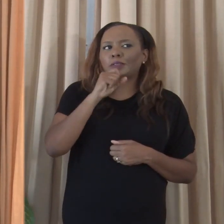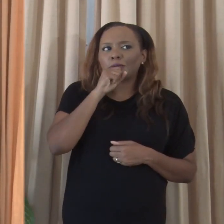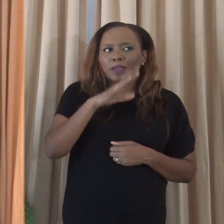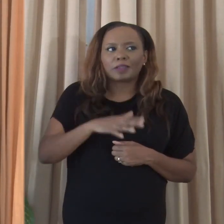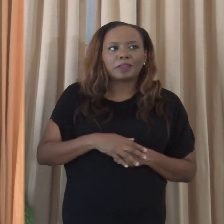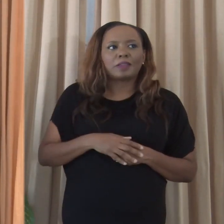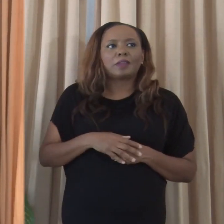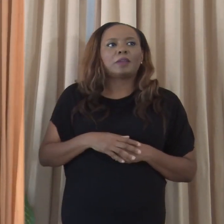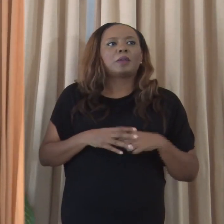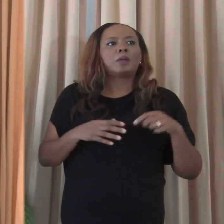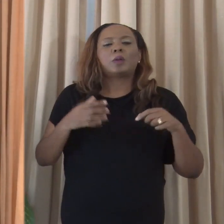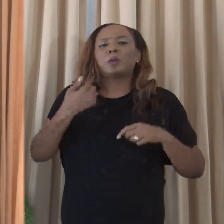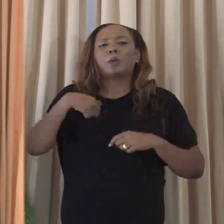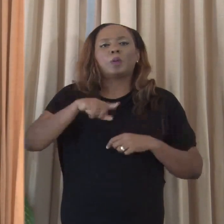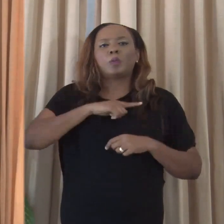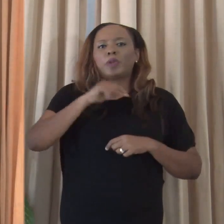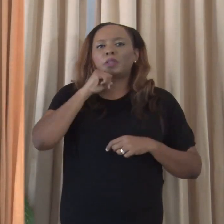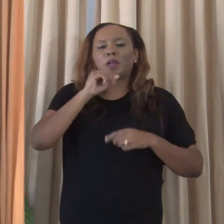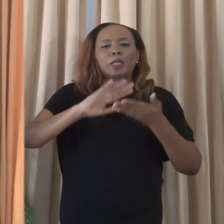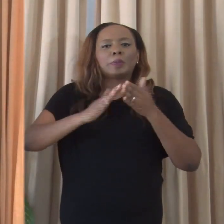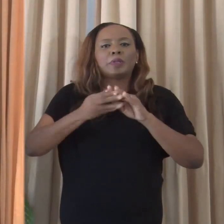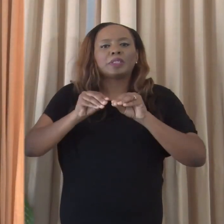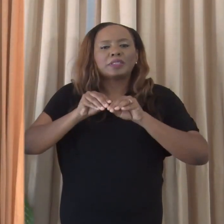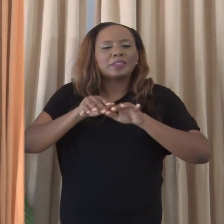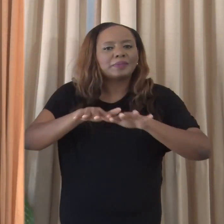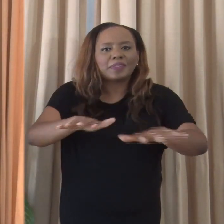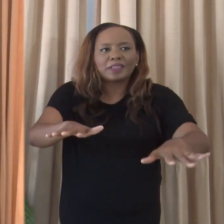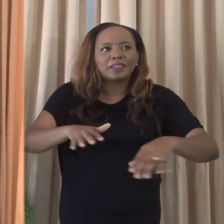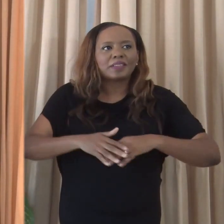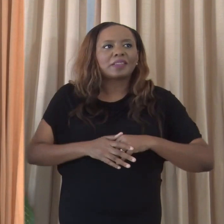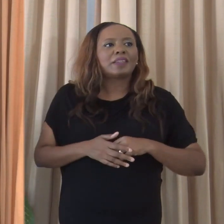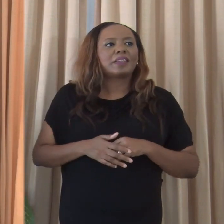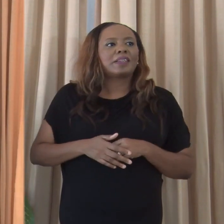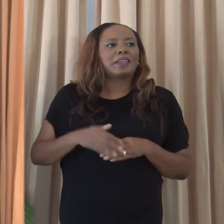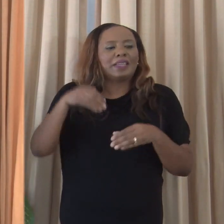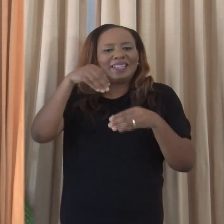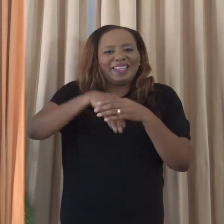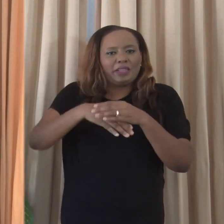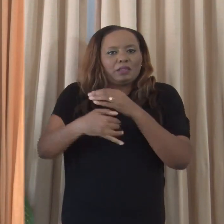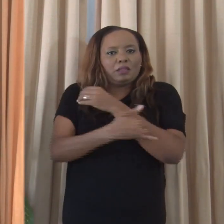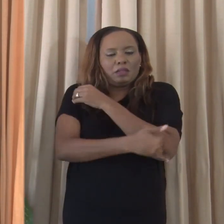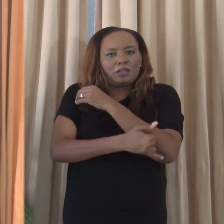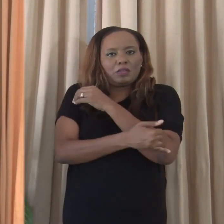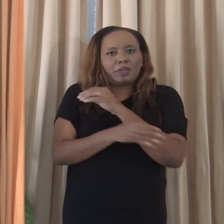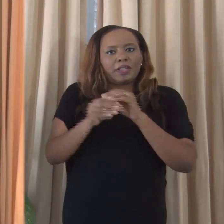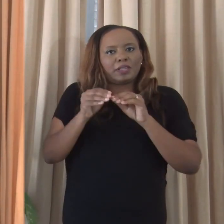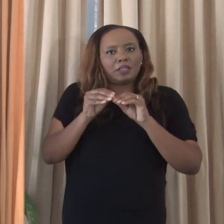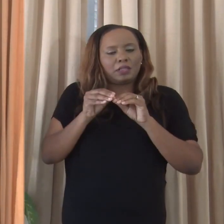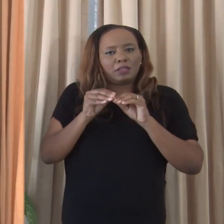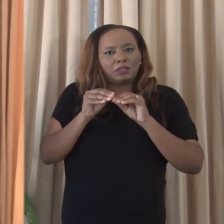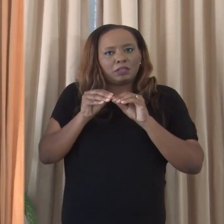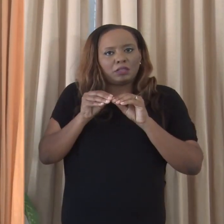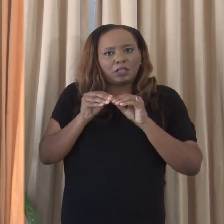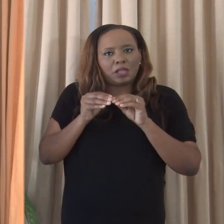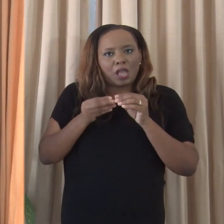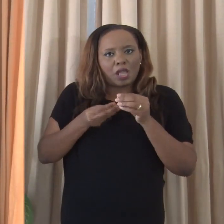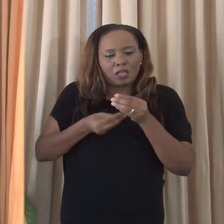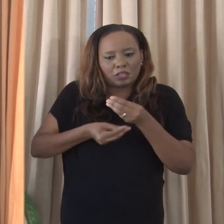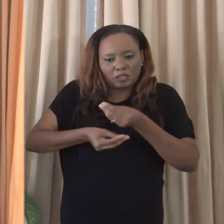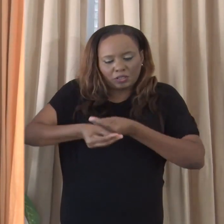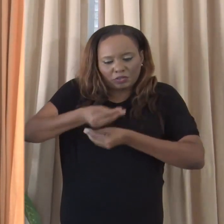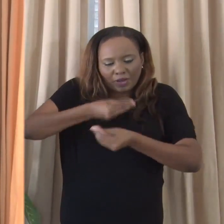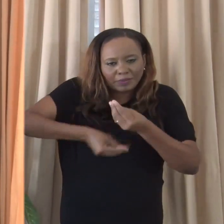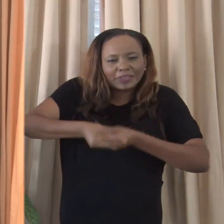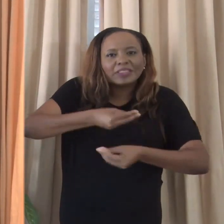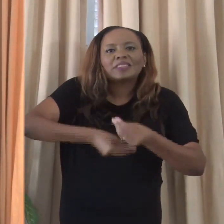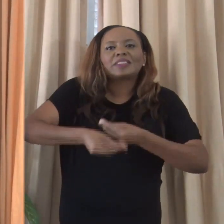spread. We have not gotten there. In-country transmission, I think is the correct phrase. And we had not seen